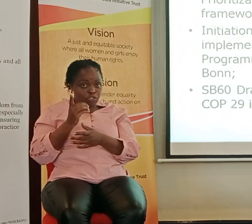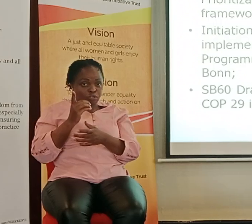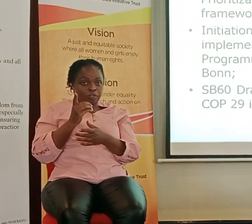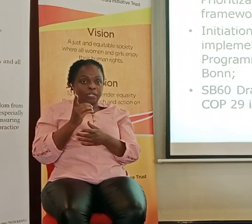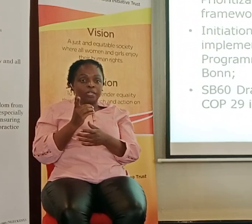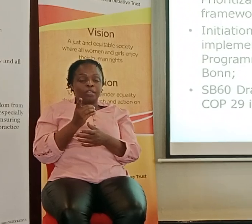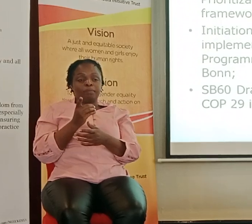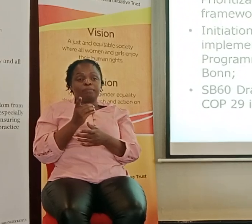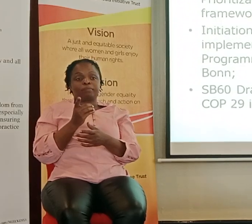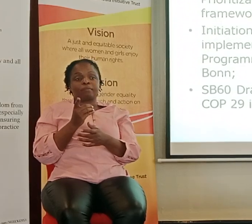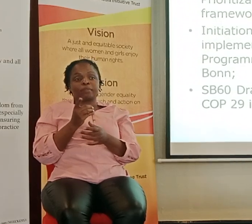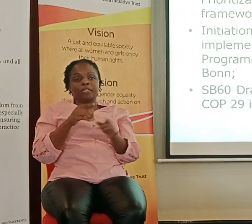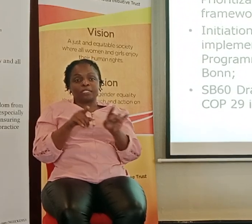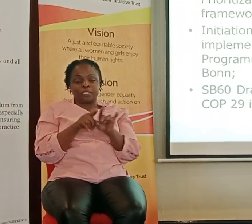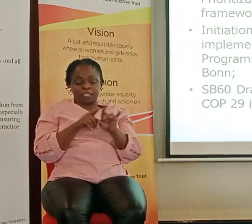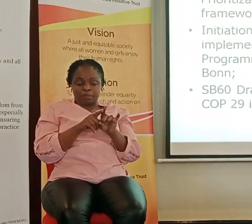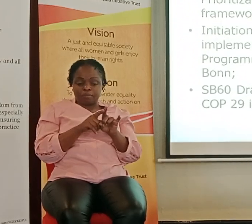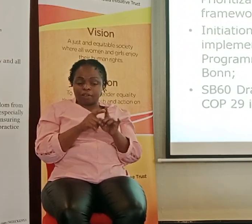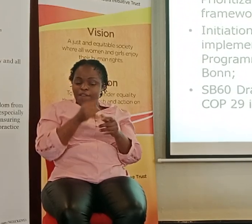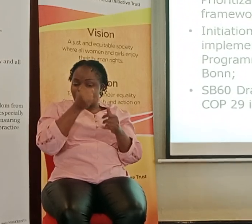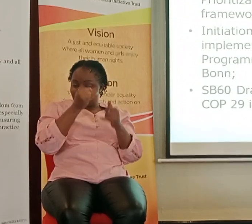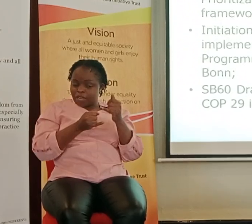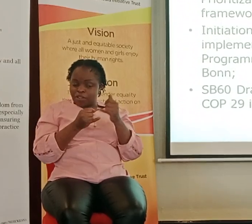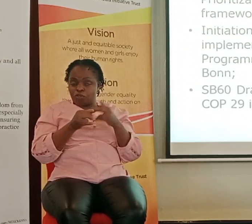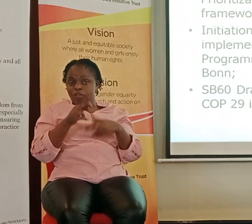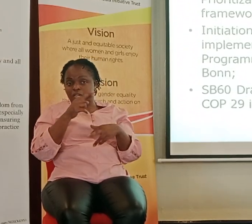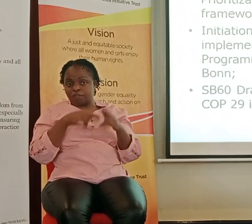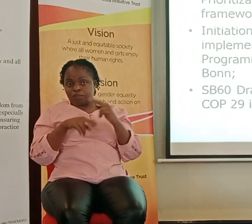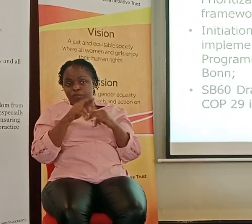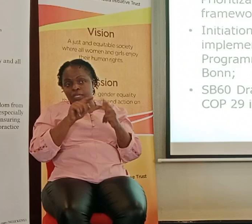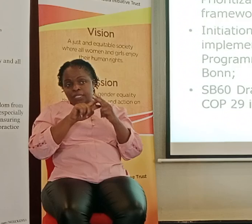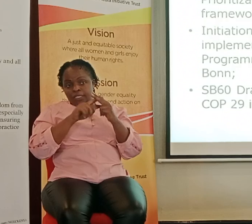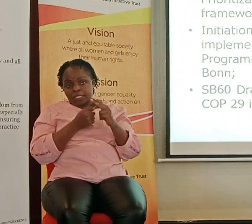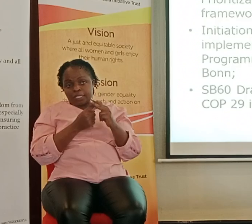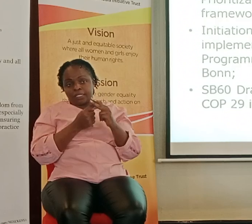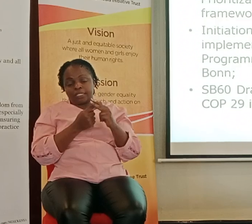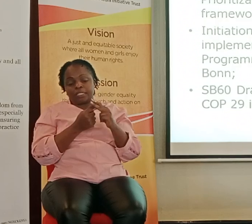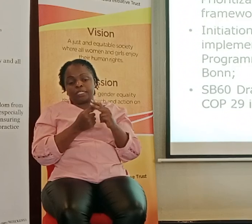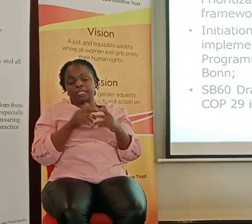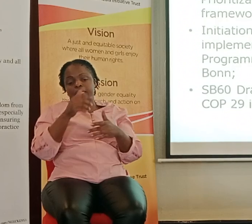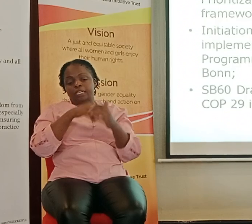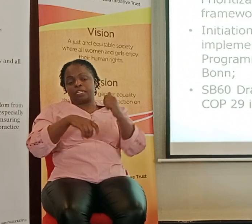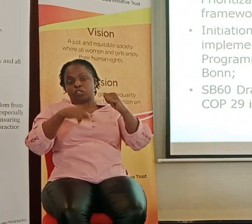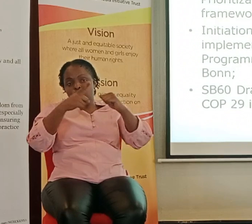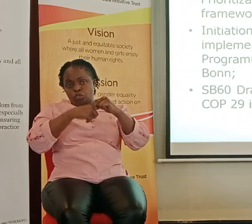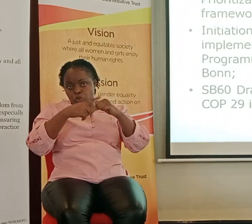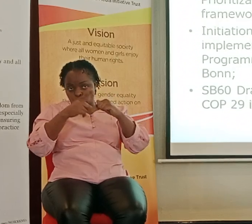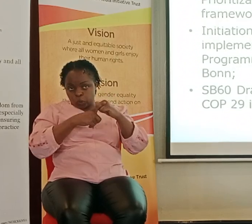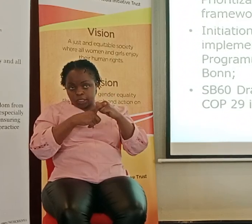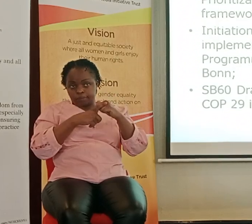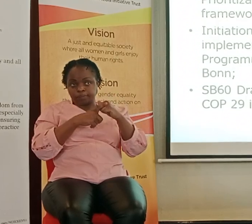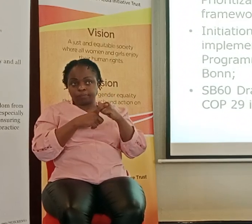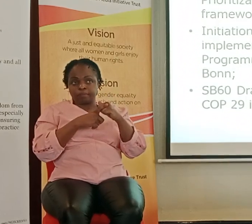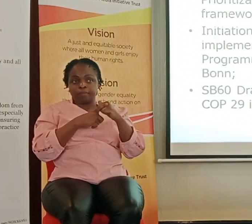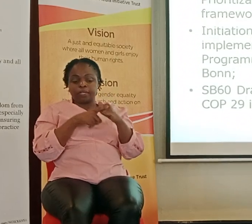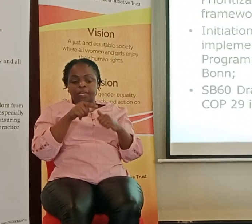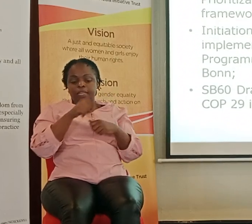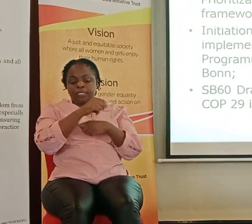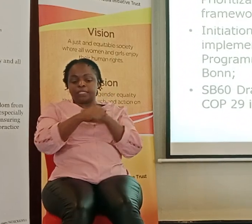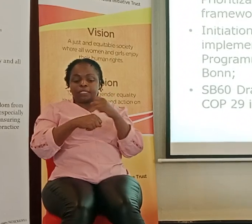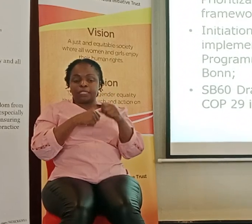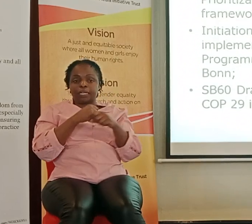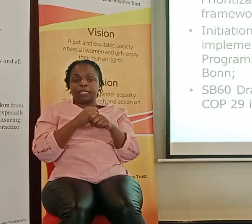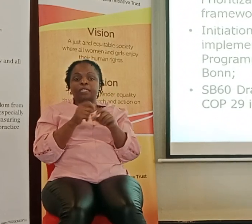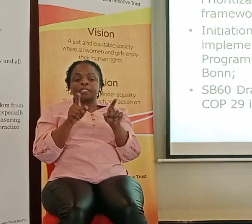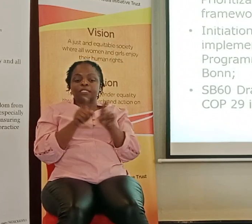Now, that final review started in Bonn in June this year. Again,